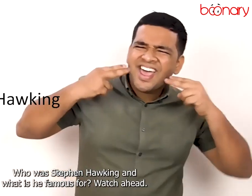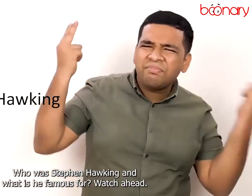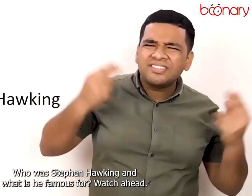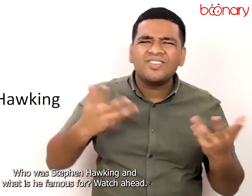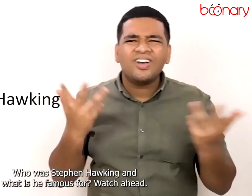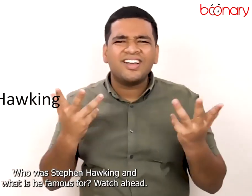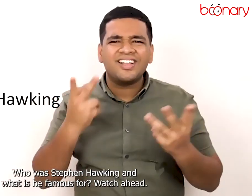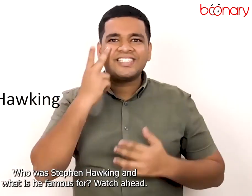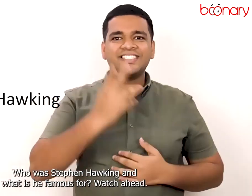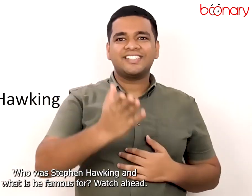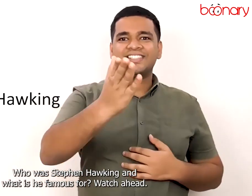for? Watch ahead.